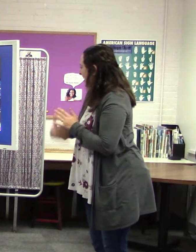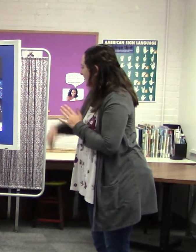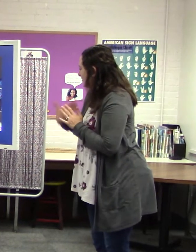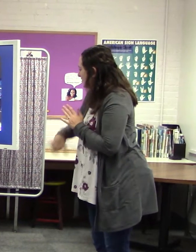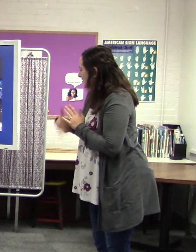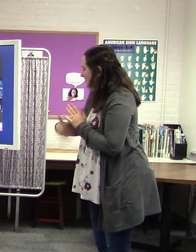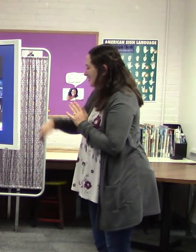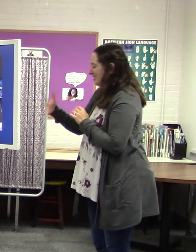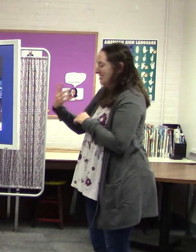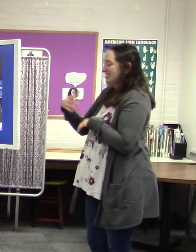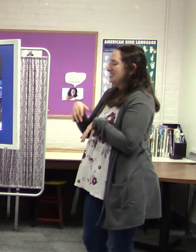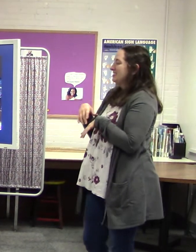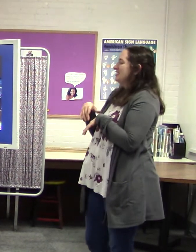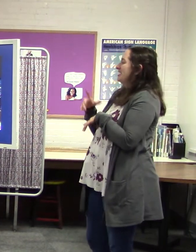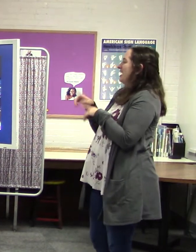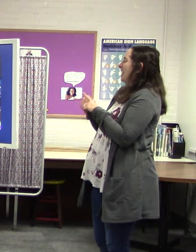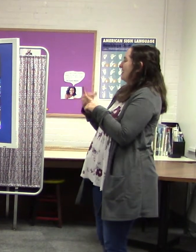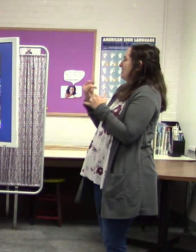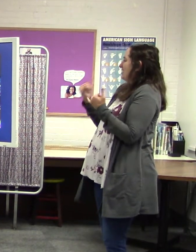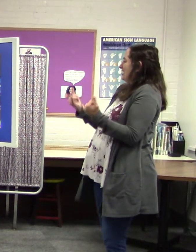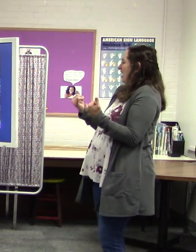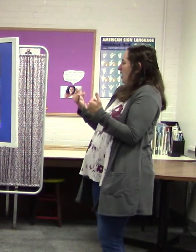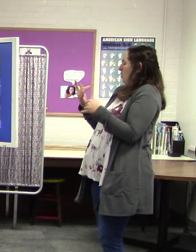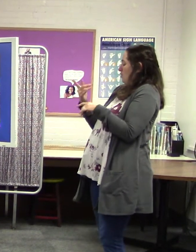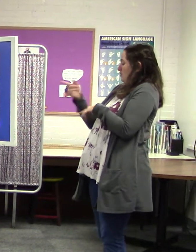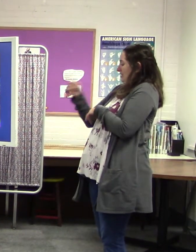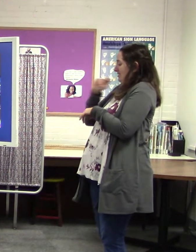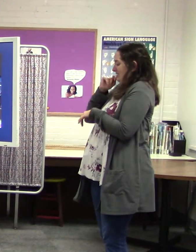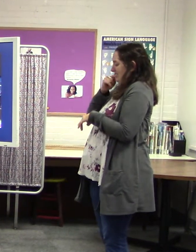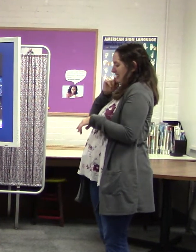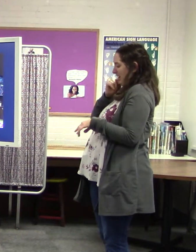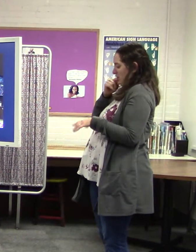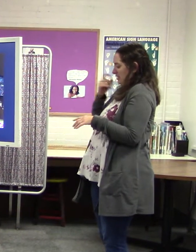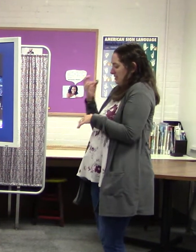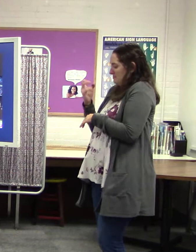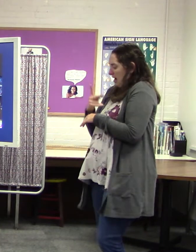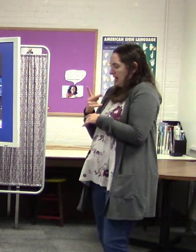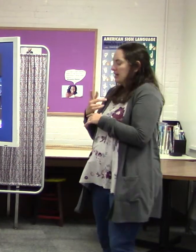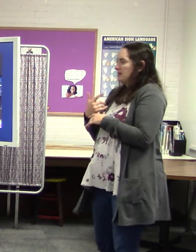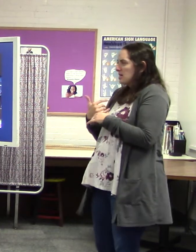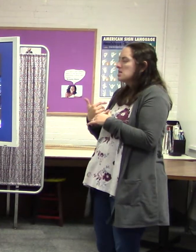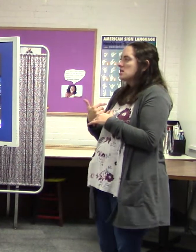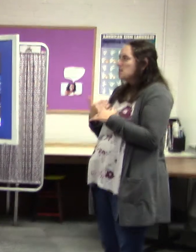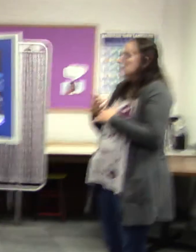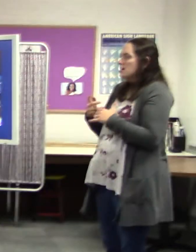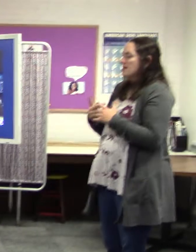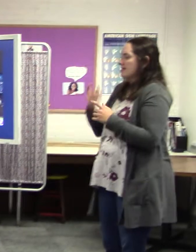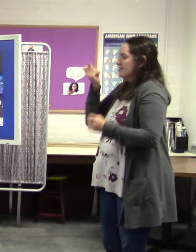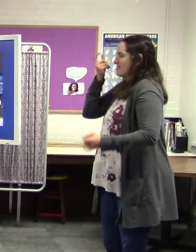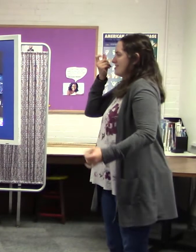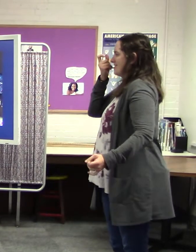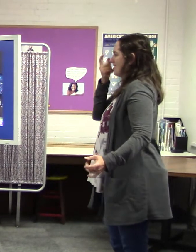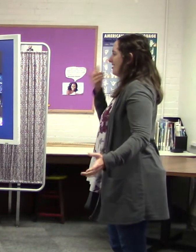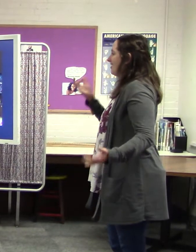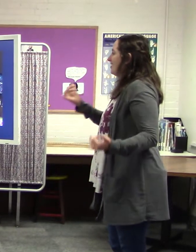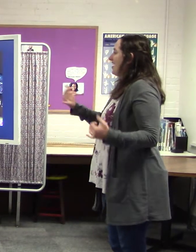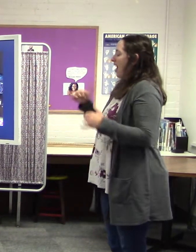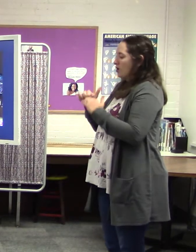and it's very impressive and inspiring. So Tyler, when Tyler came back, I really saw that you